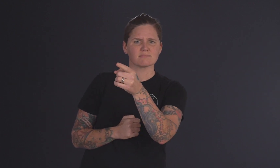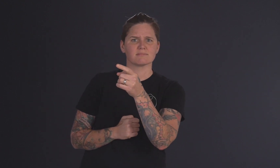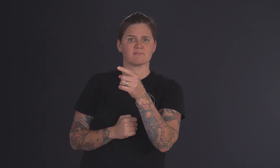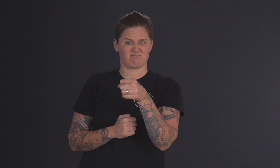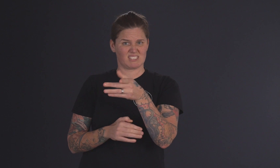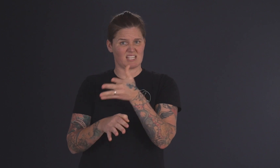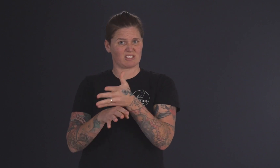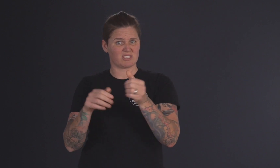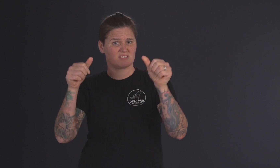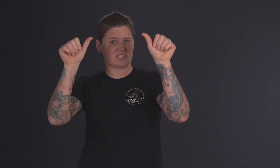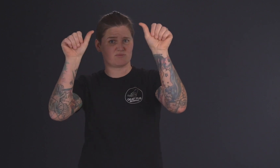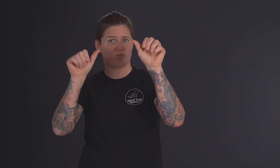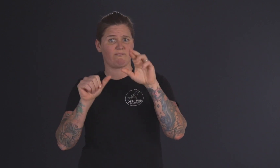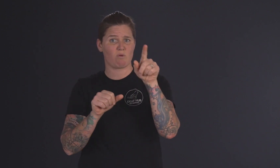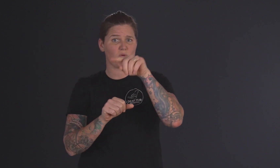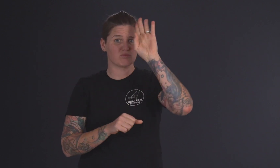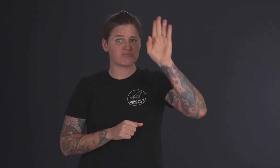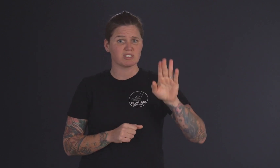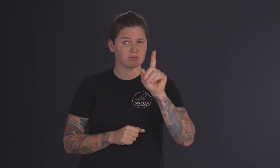how successful these services are for those living regionally.